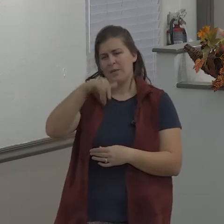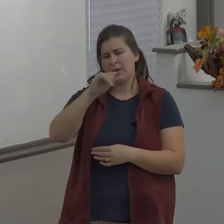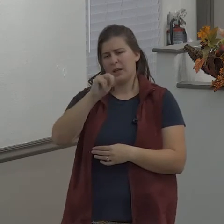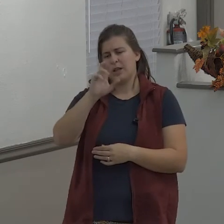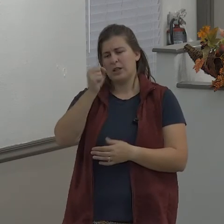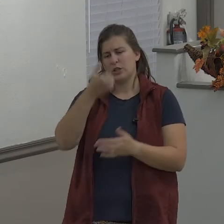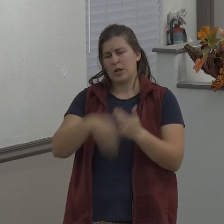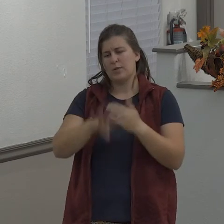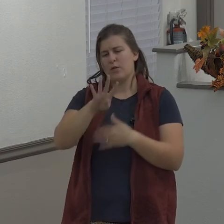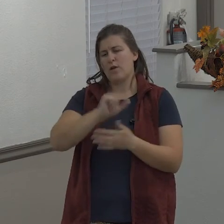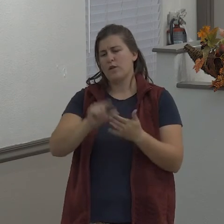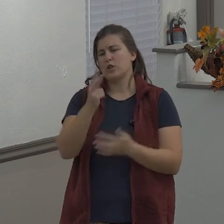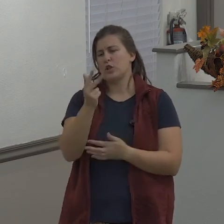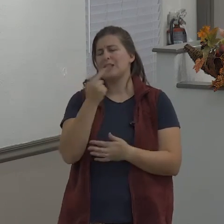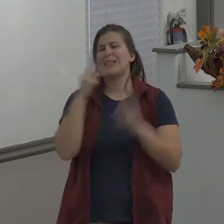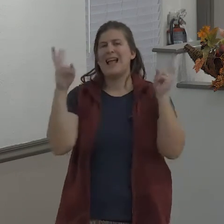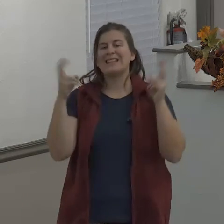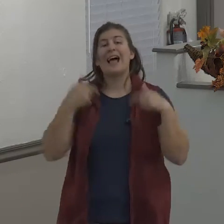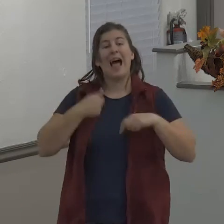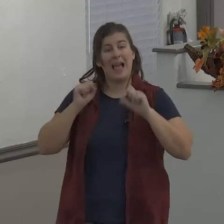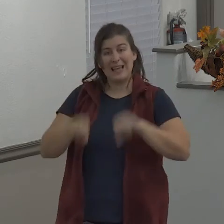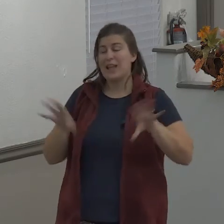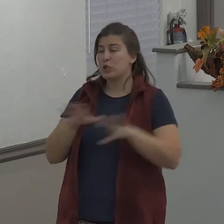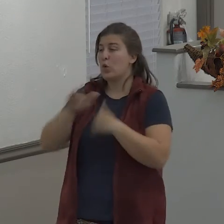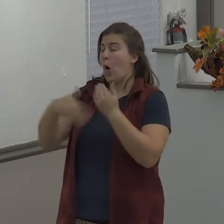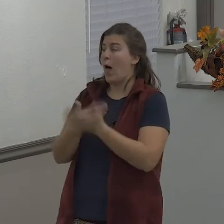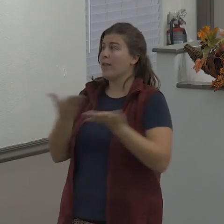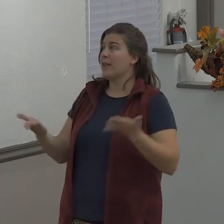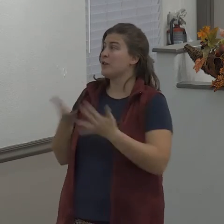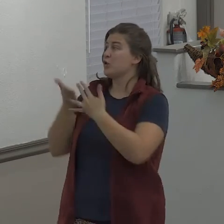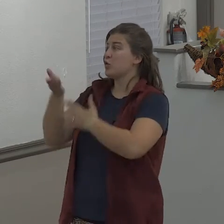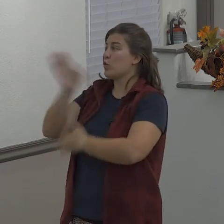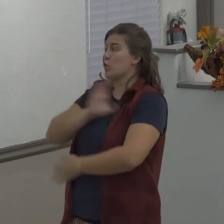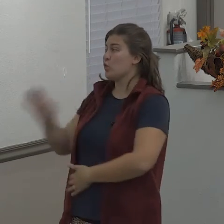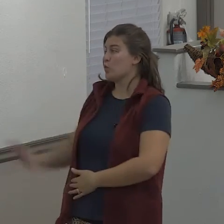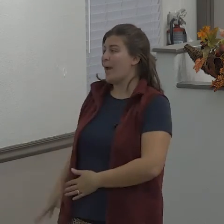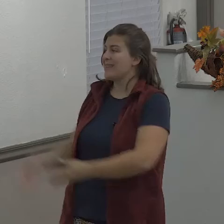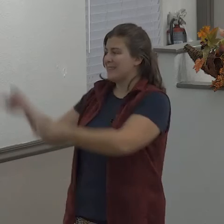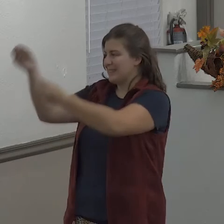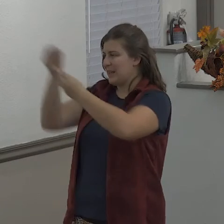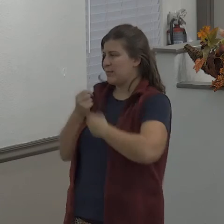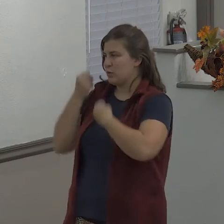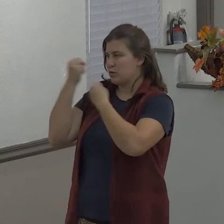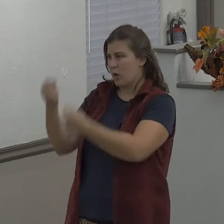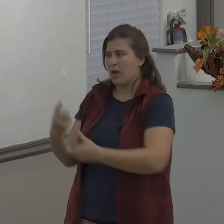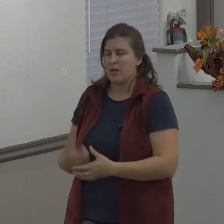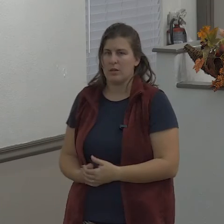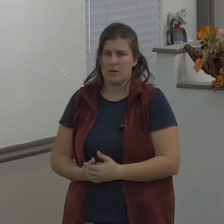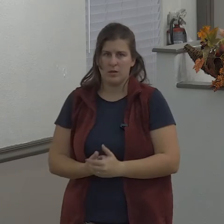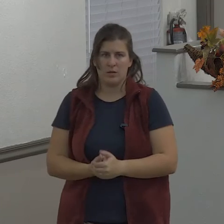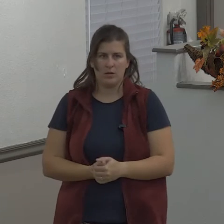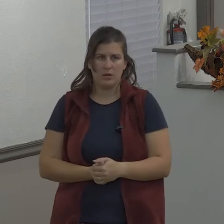Philippians 4:13 tells us, I can do all things through Christ which strengtheneth me.